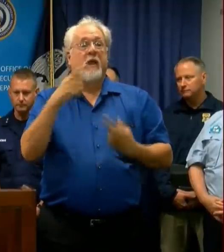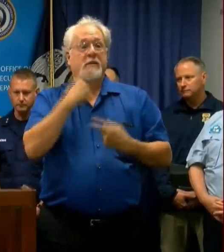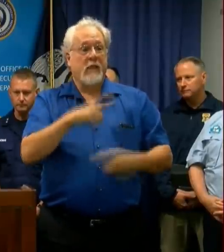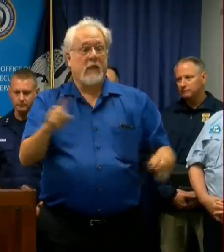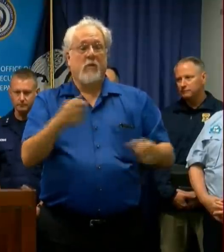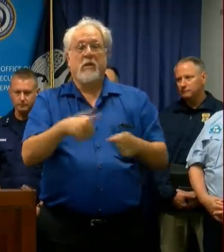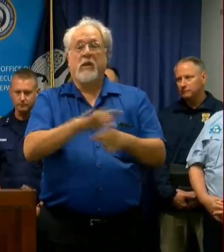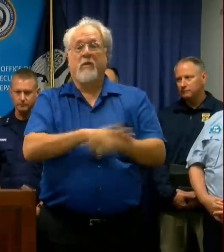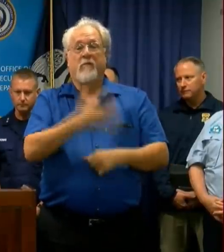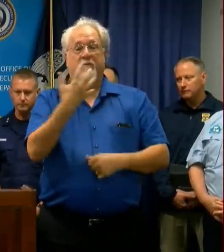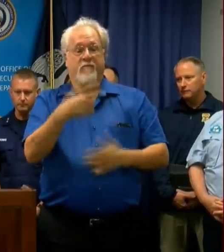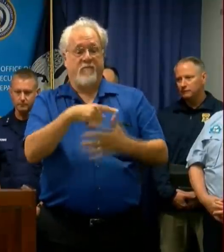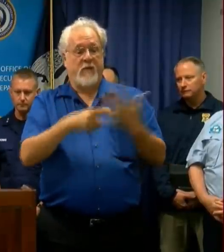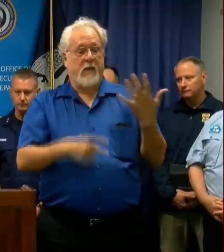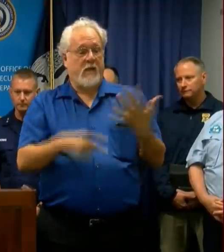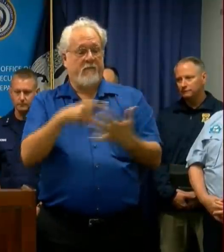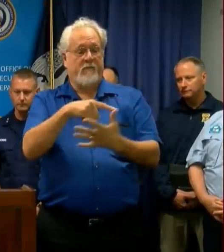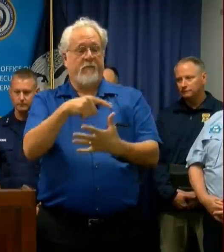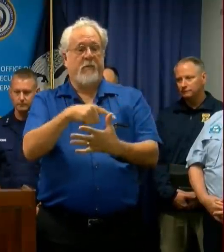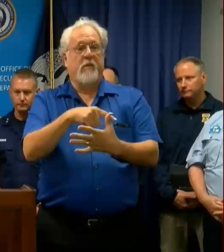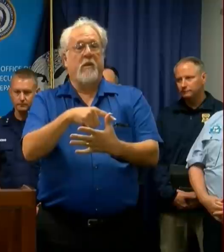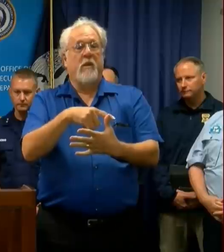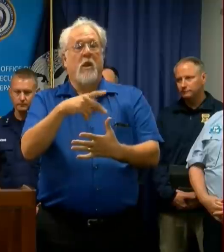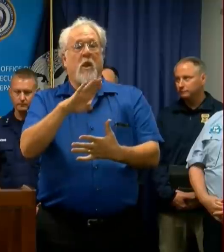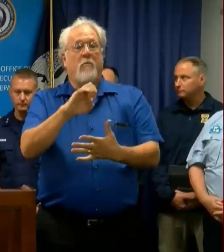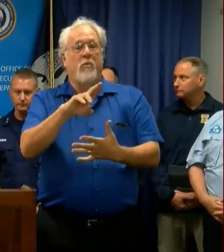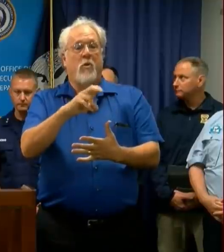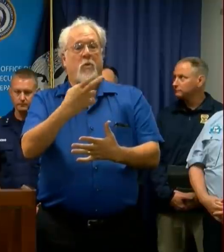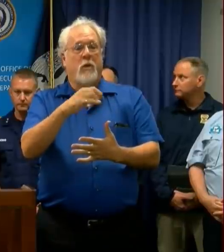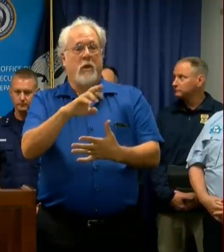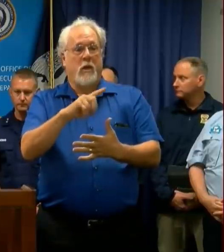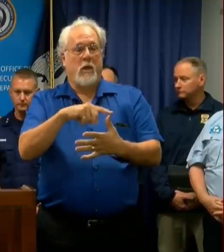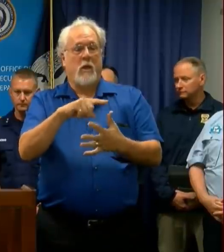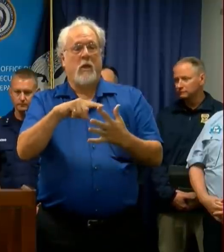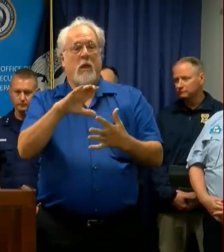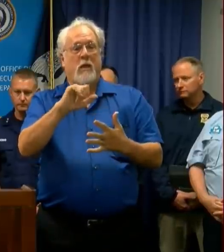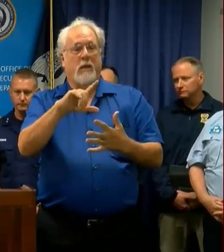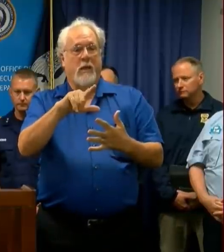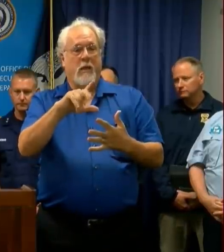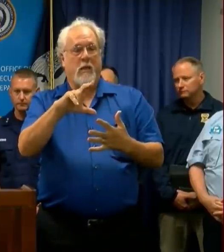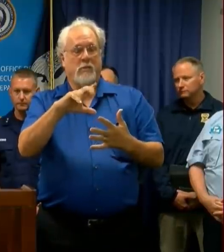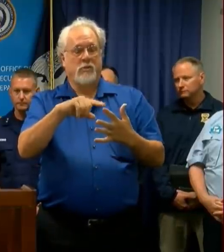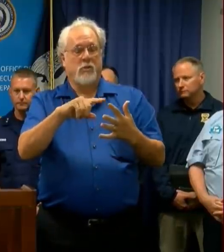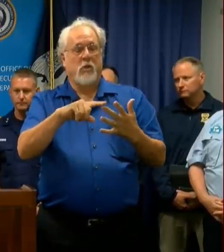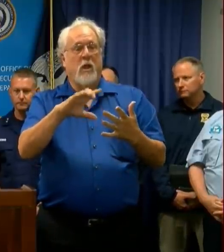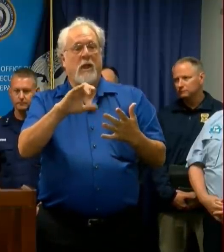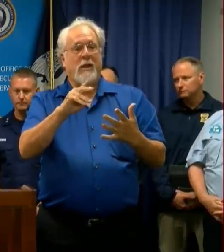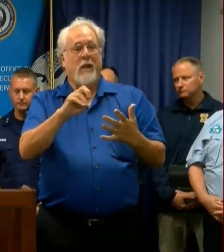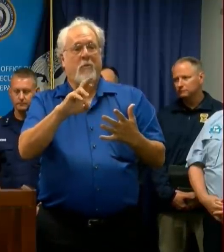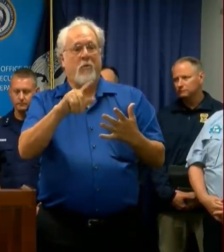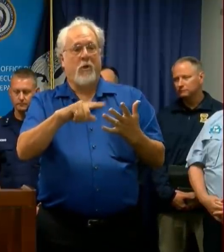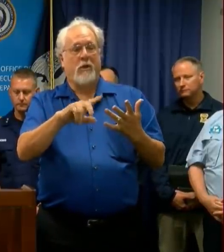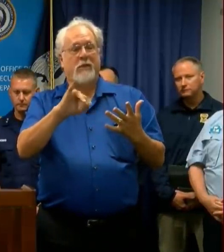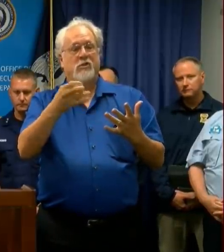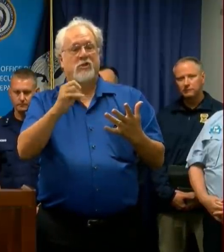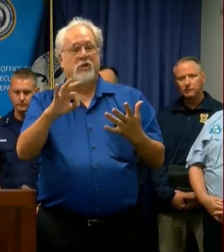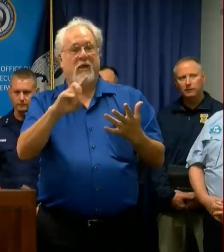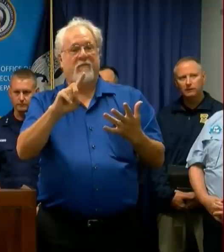declaration covers five parishes. They are Beauregard, Calcasieu, Cameron, Jefferson, Davis, and